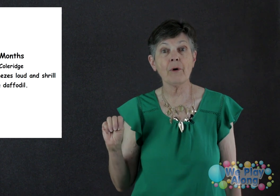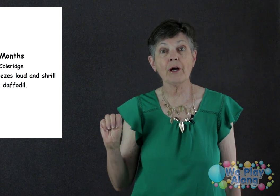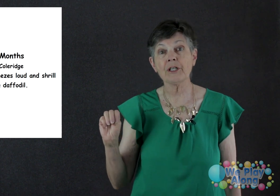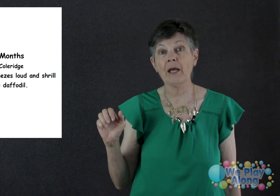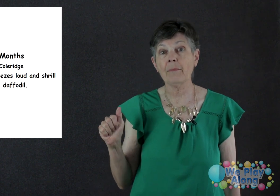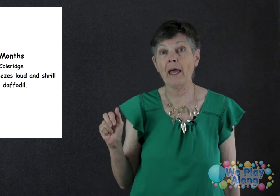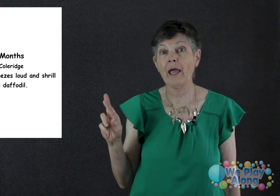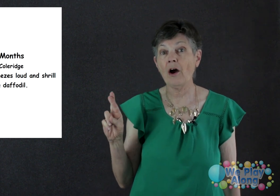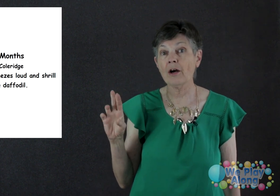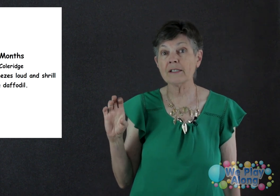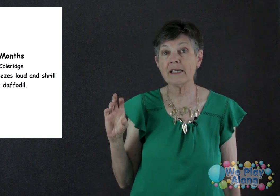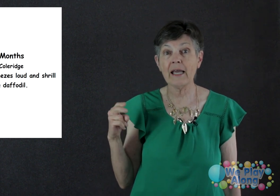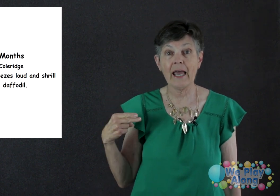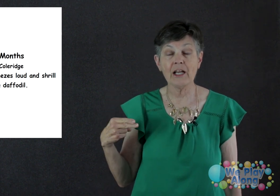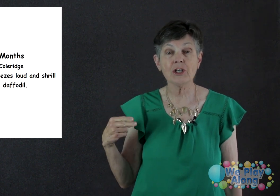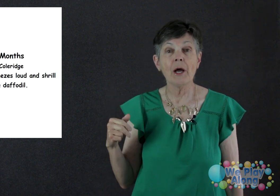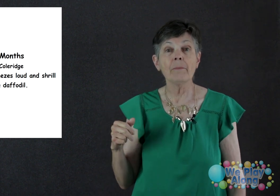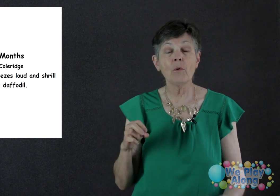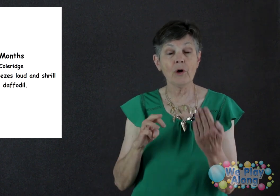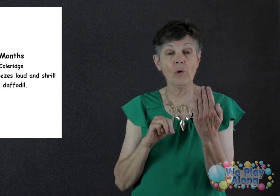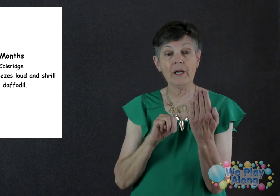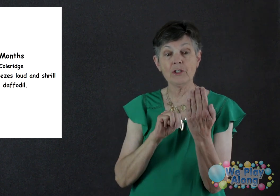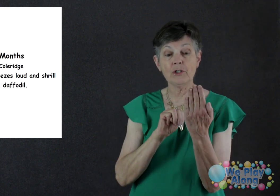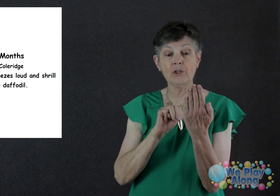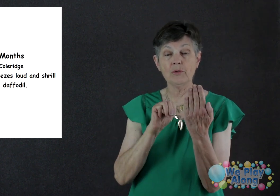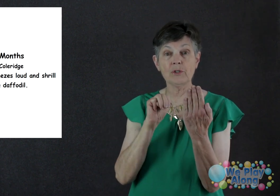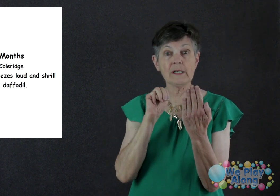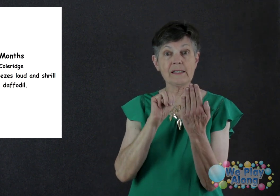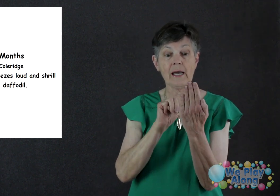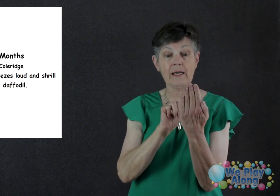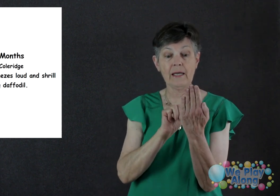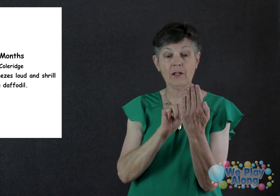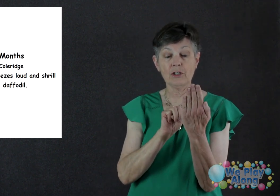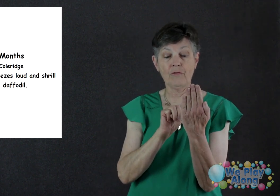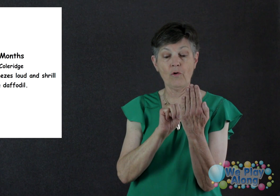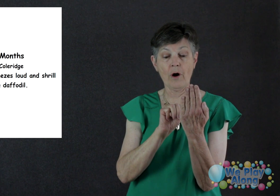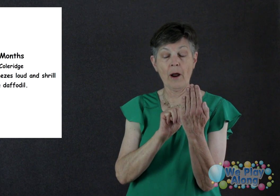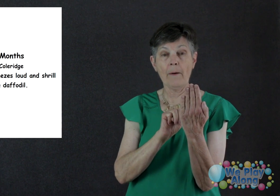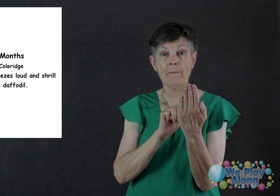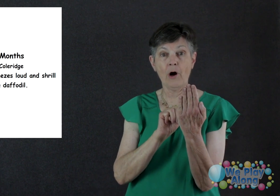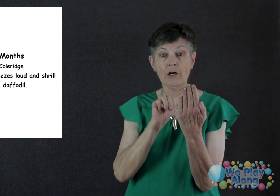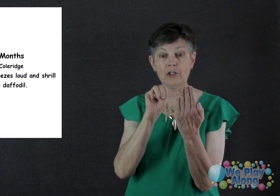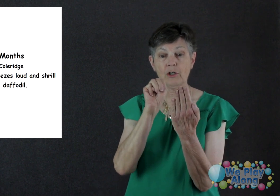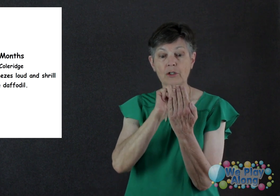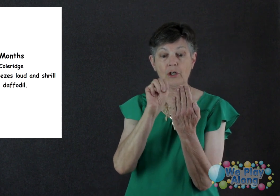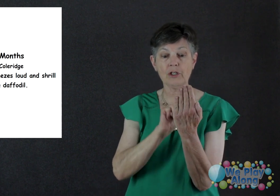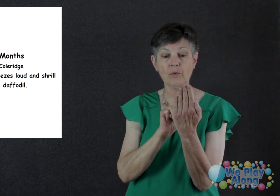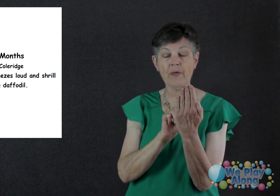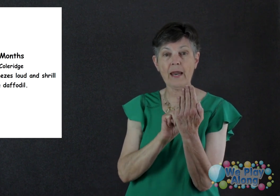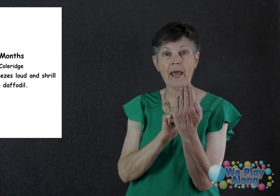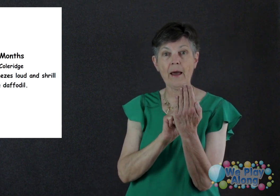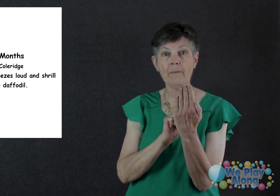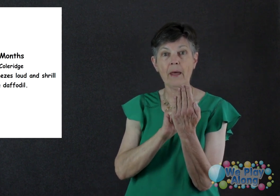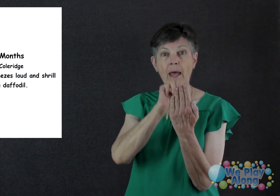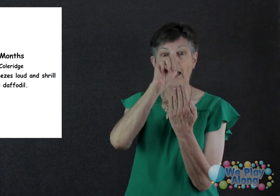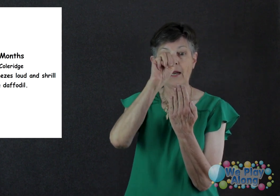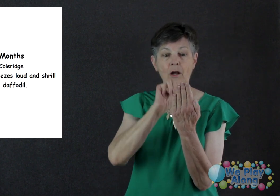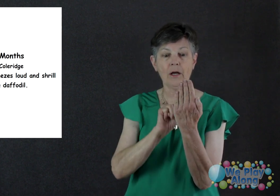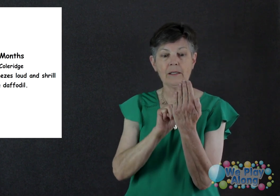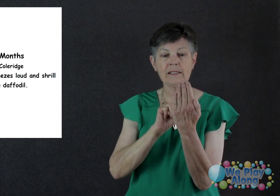March, M-A-R-C-H, but we're going to use signed English for March. So it starts with an M, and it's like